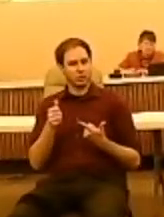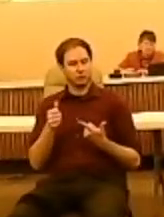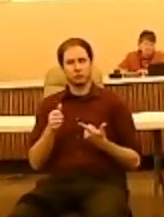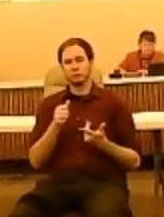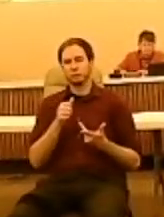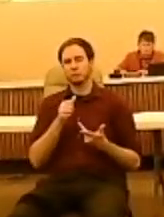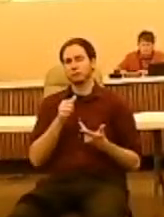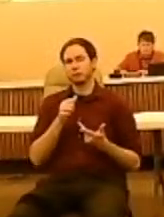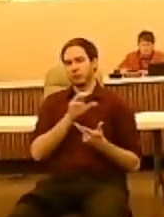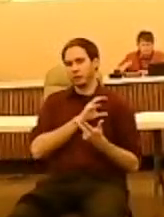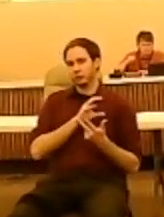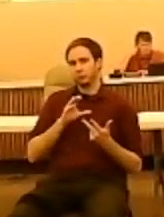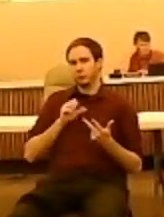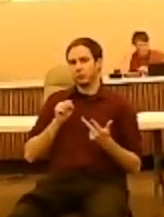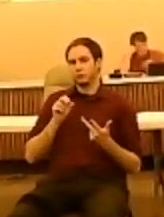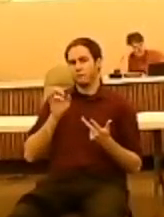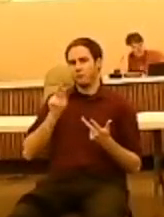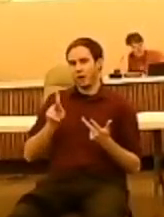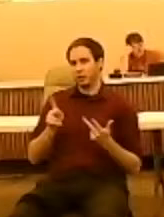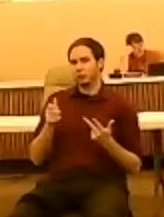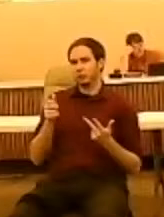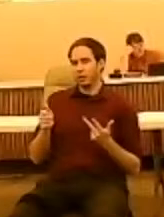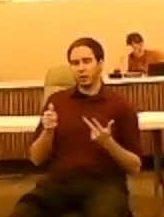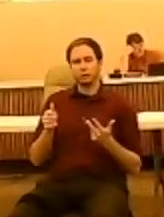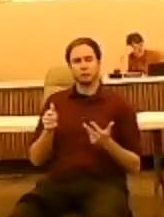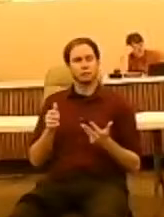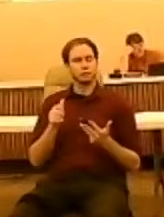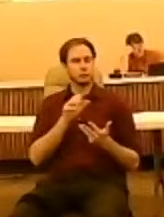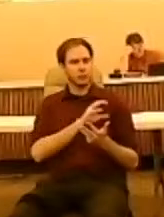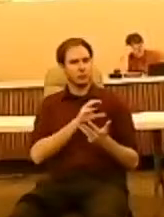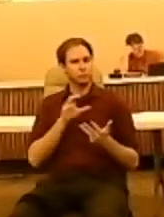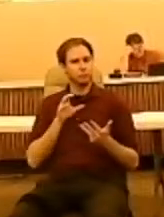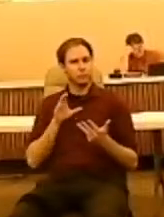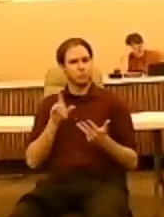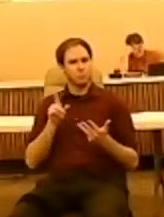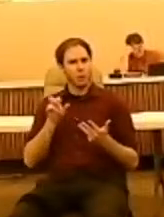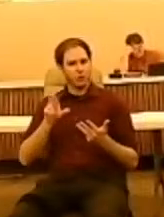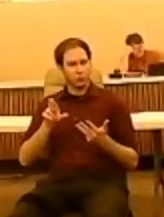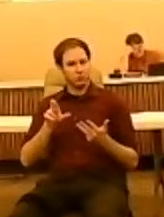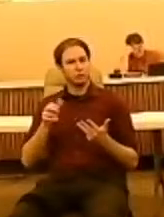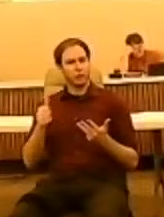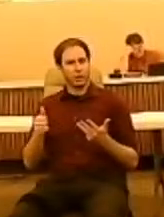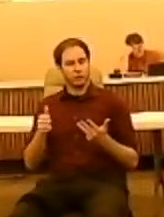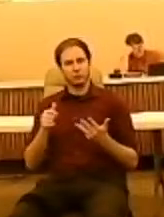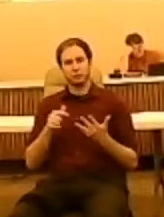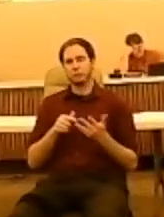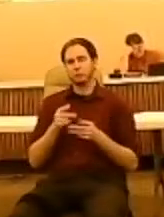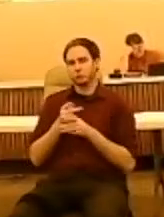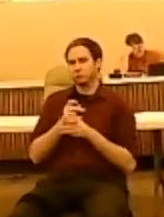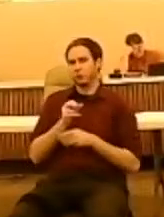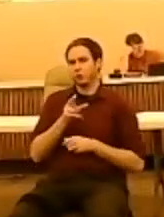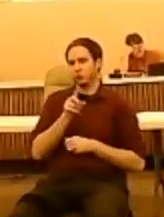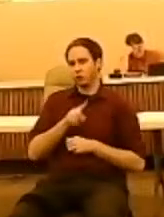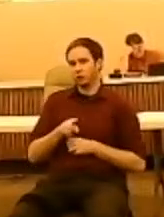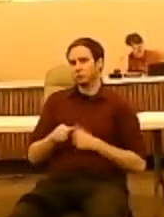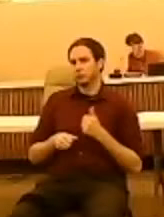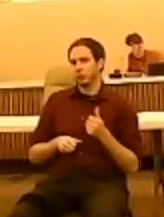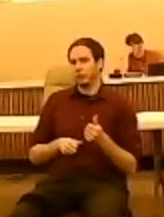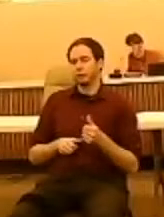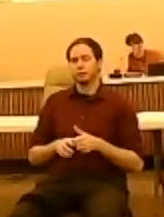Aye. Councilmember Safranik, Aye. Councilmember Bolsner, Supervisor Schultz.